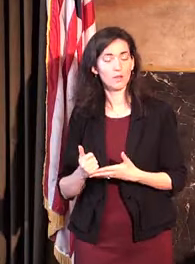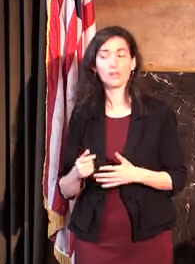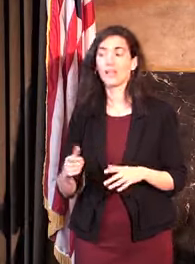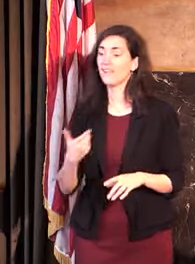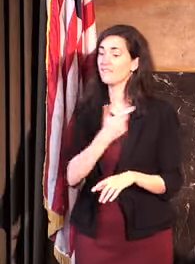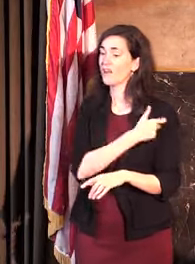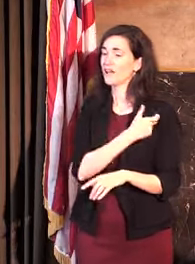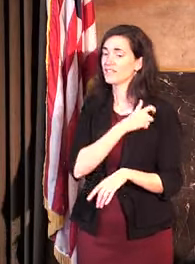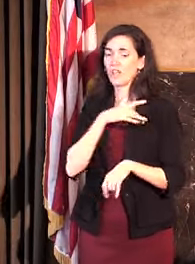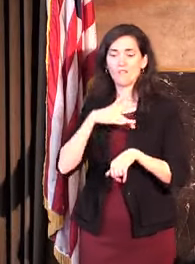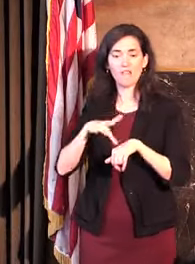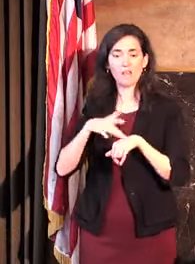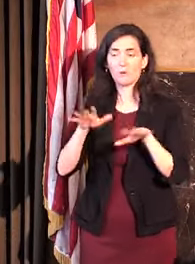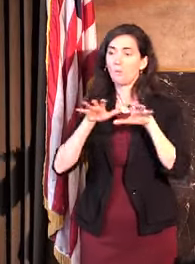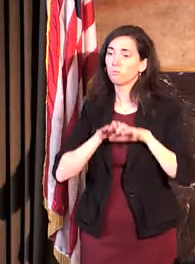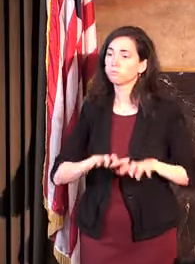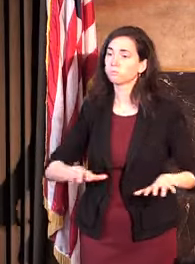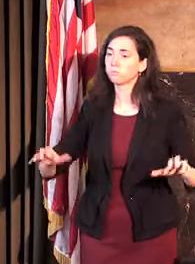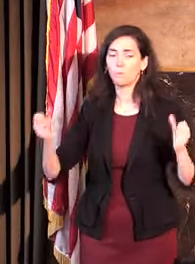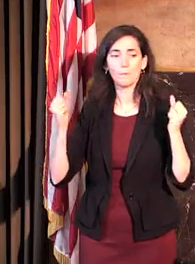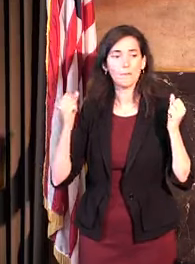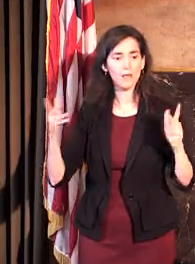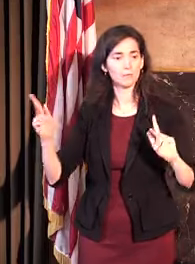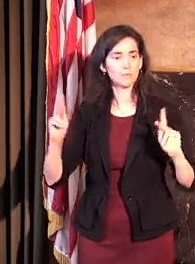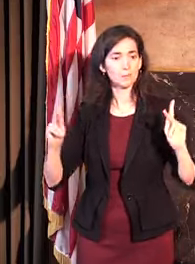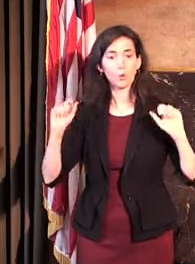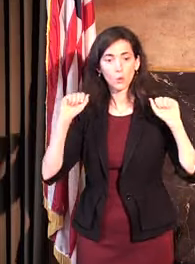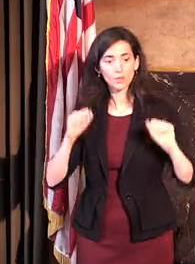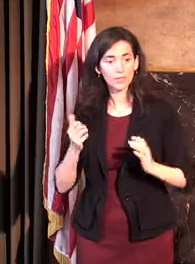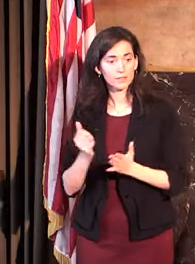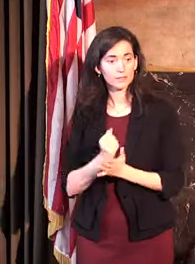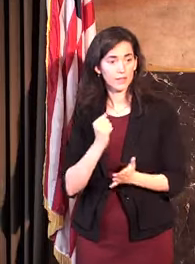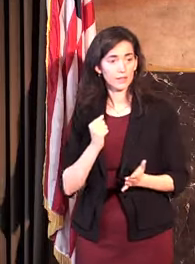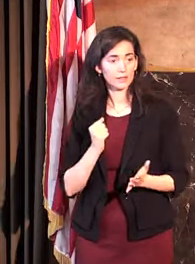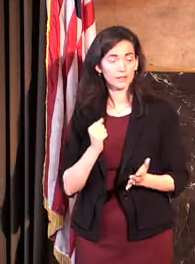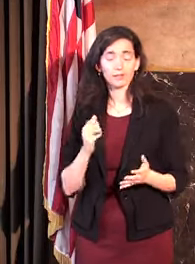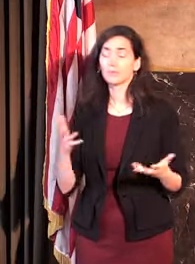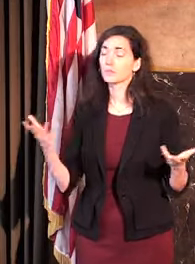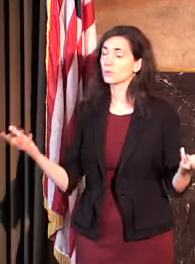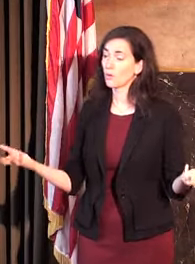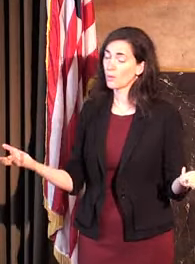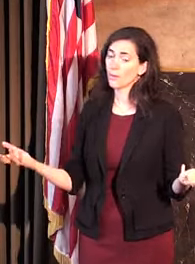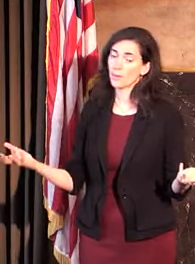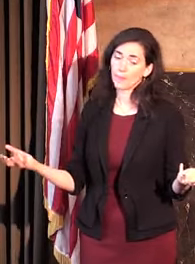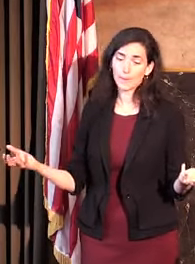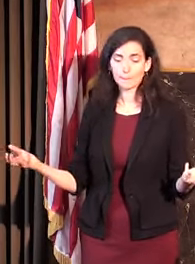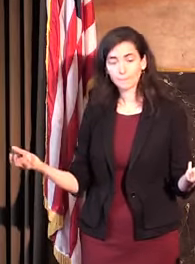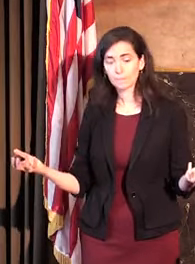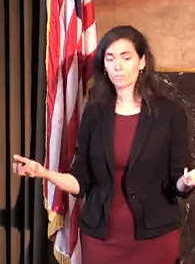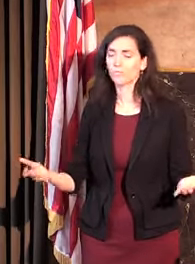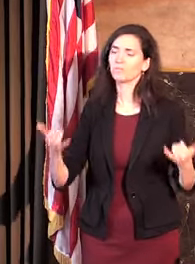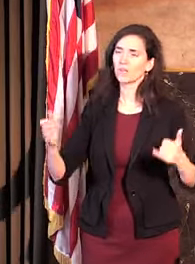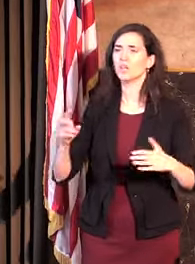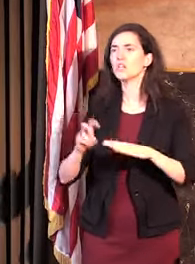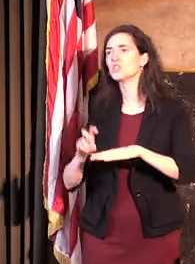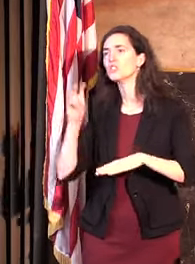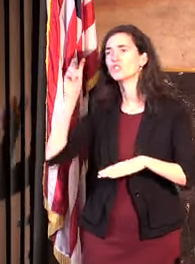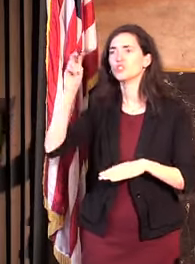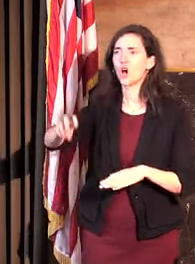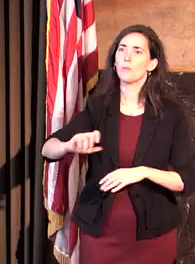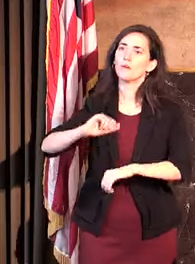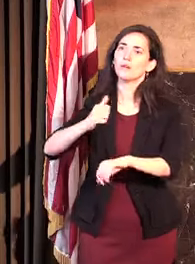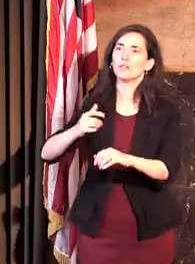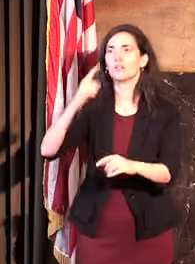to a larger percentage of the population. And so it is way too premature. It would be